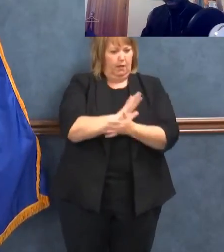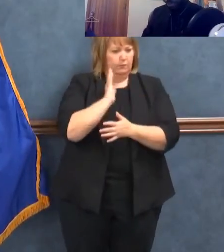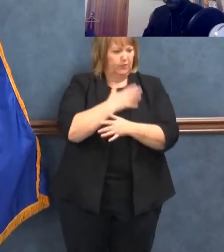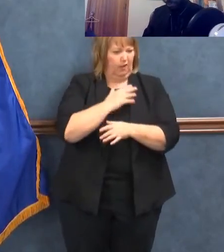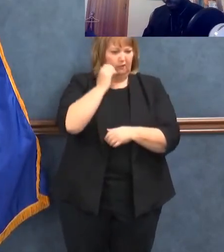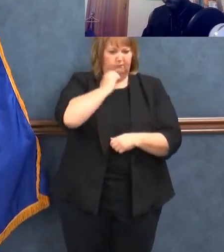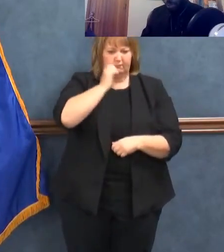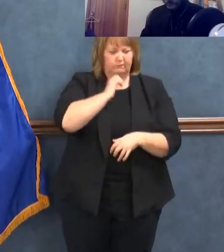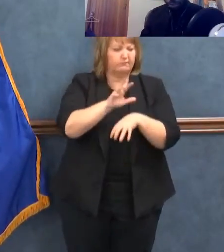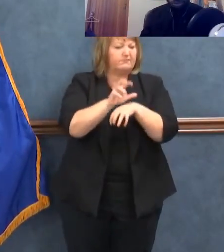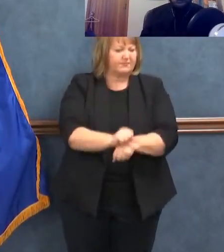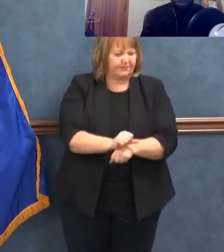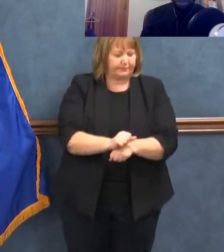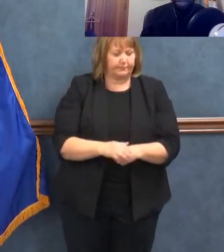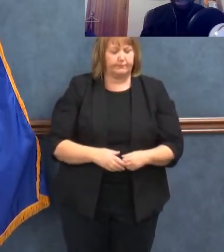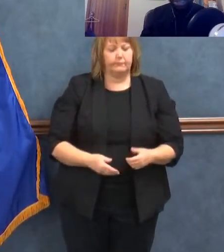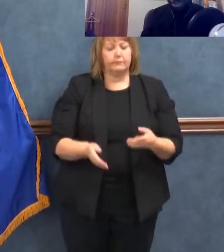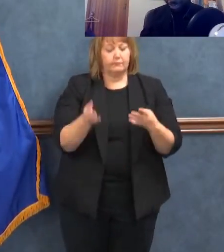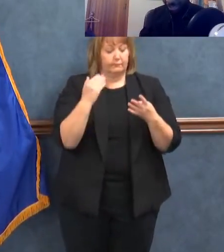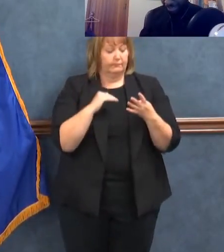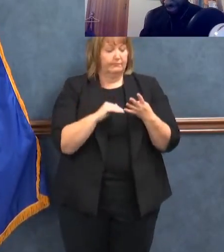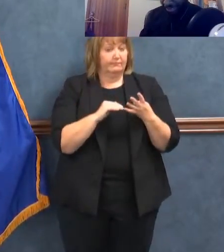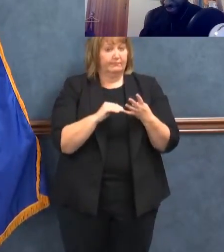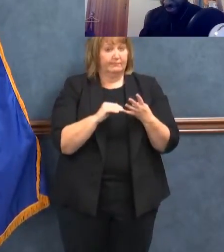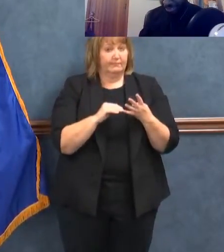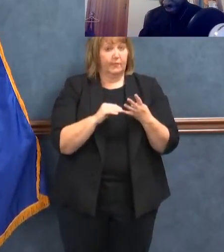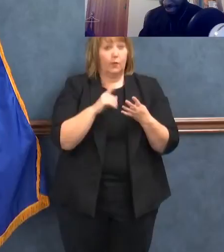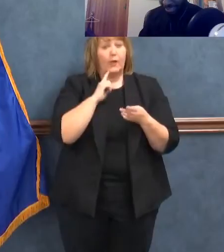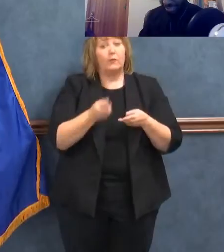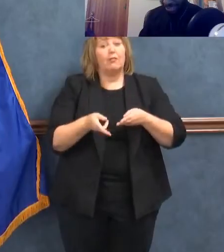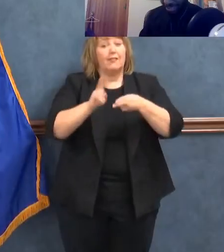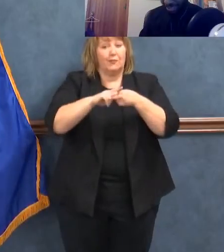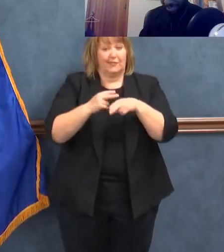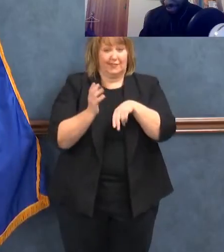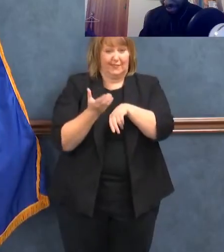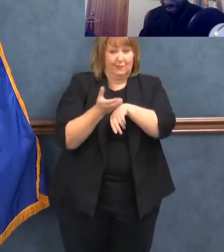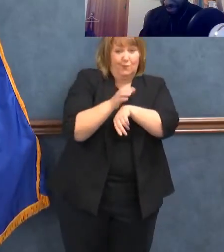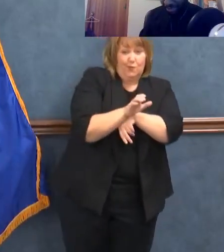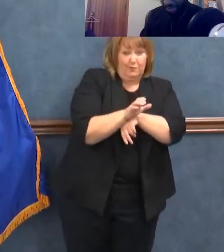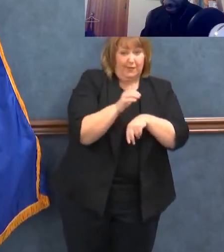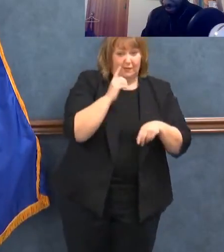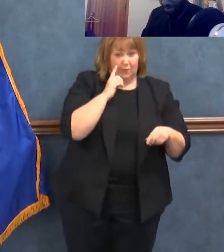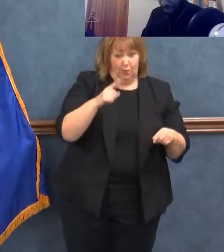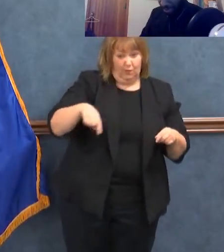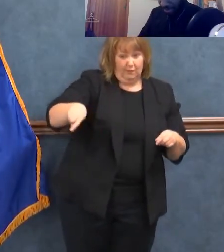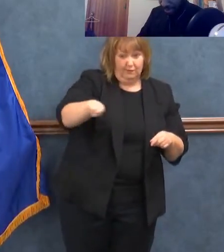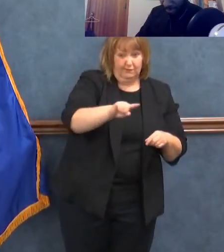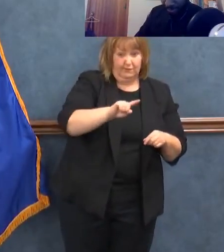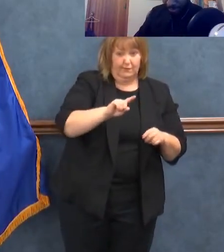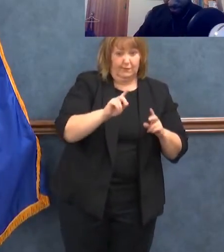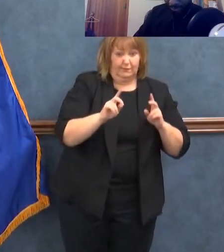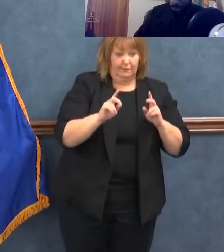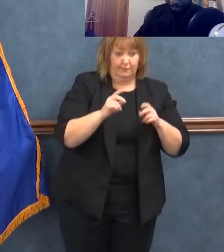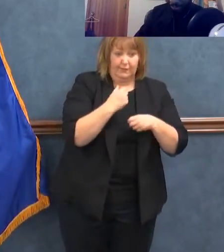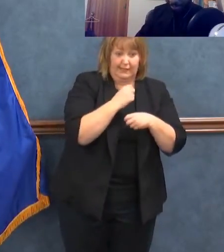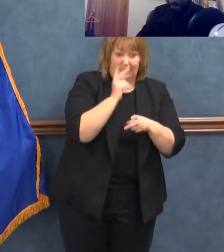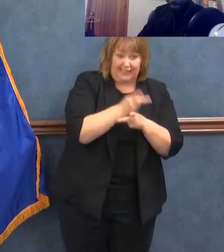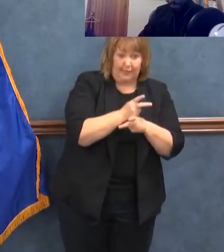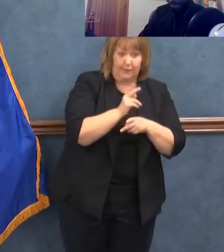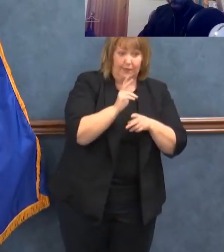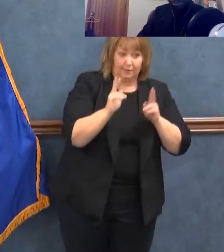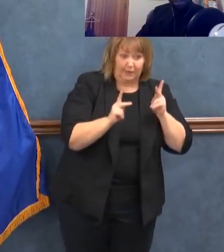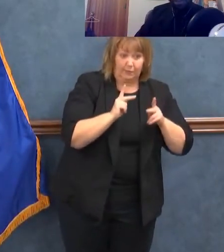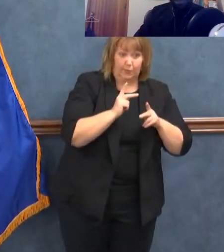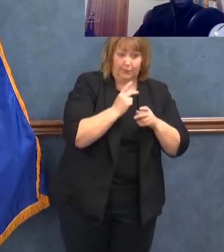Increased enforcement. Oh, new normal. Ensuring businesses and communities enforce our mitigation efforts are key in helping reduce the